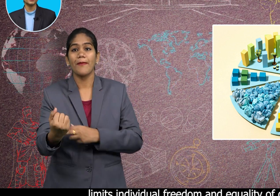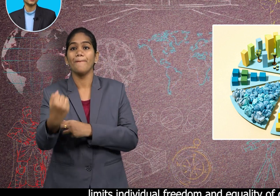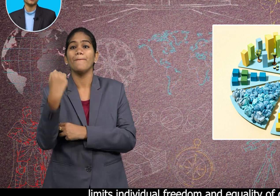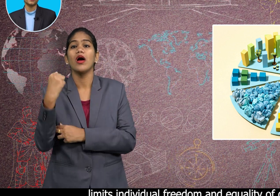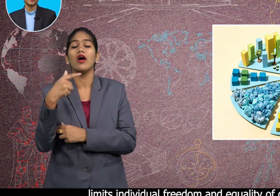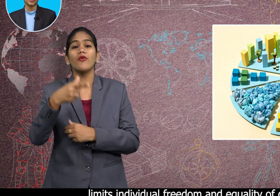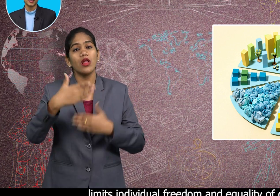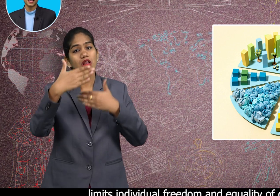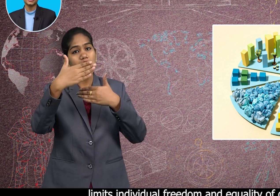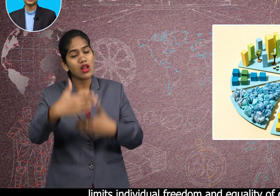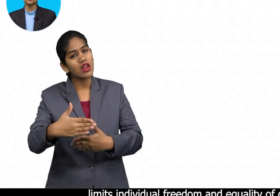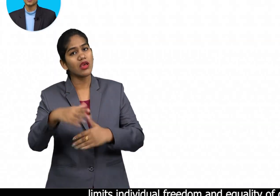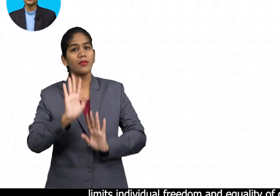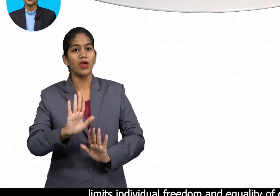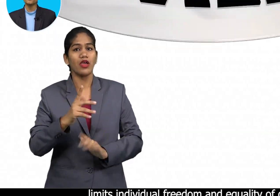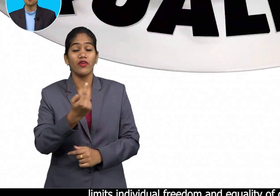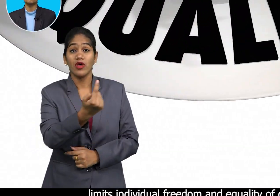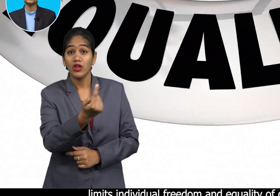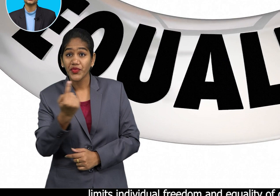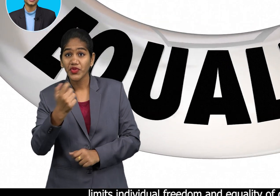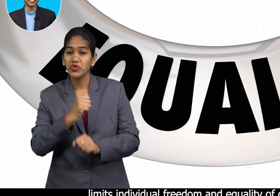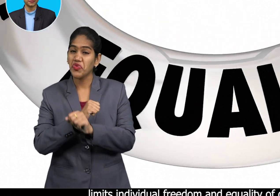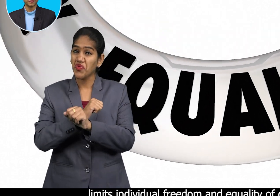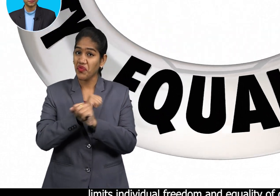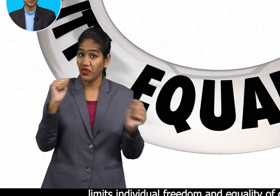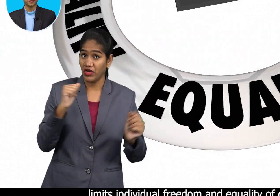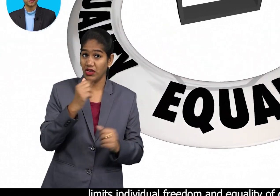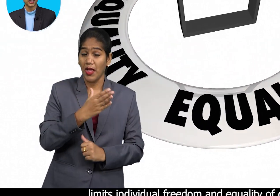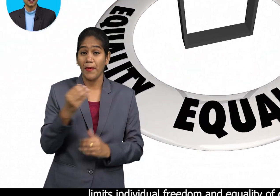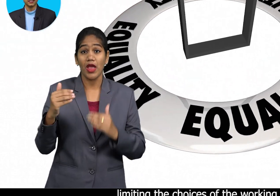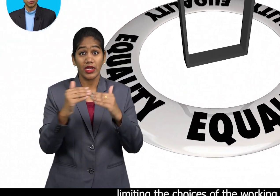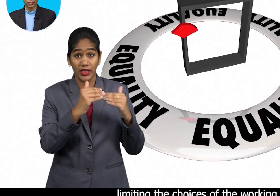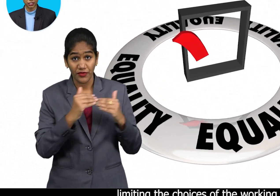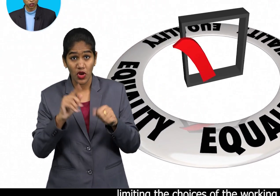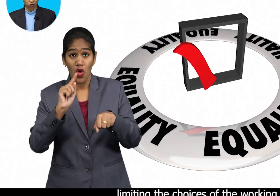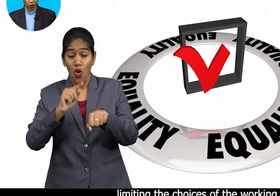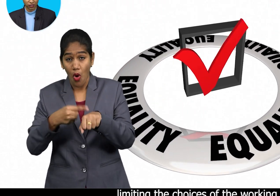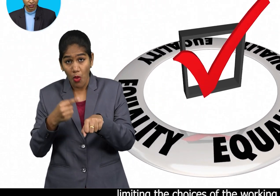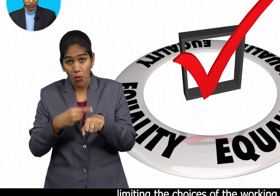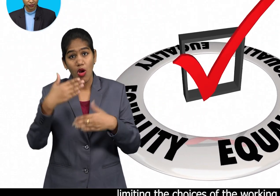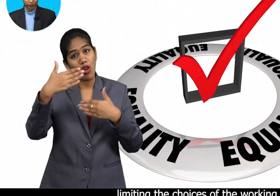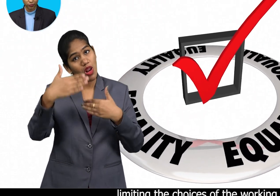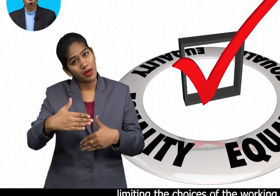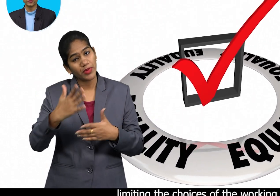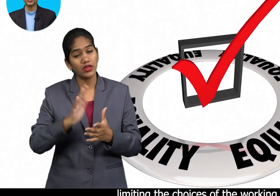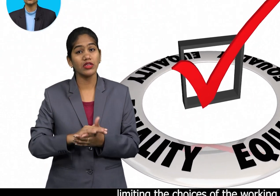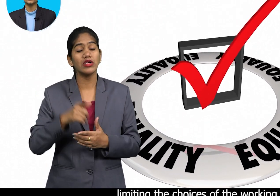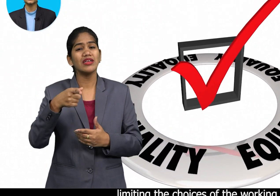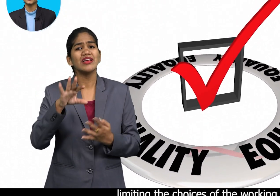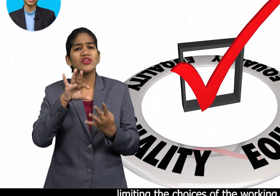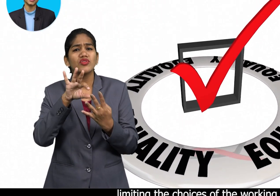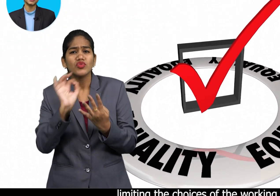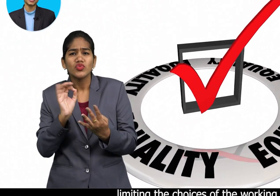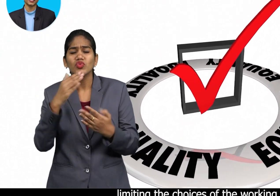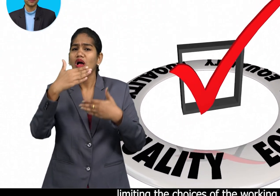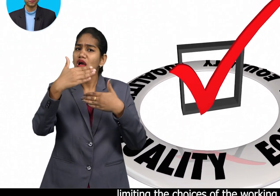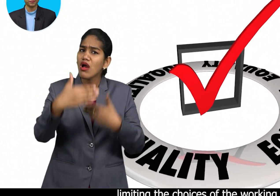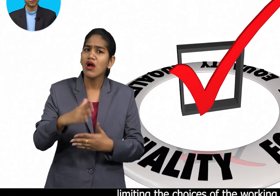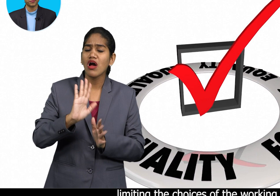individual freedom and equality of opportunity, limiting the choices of the working